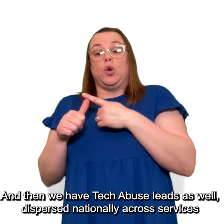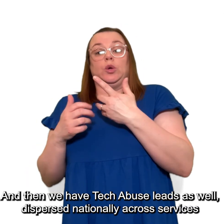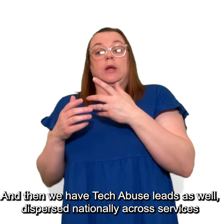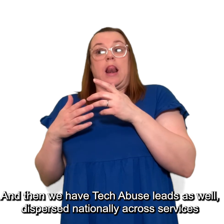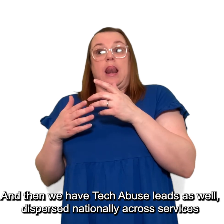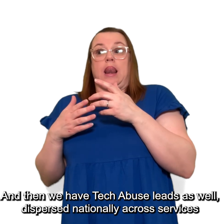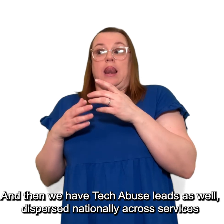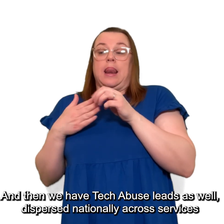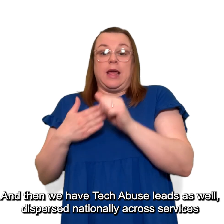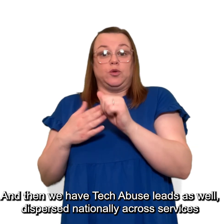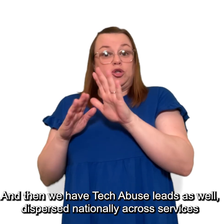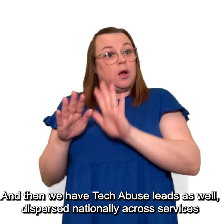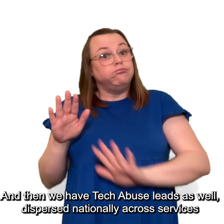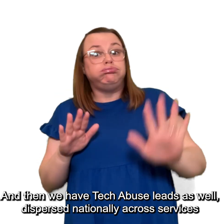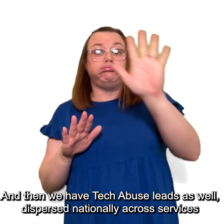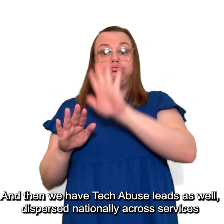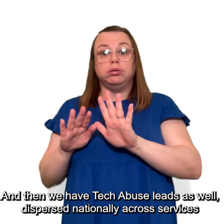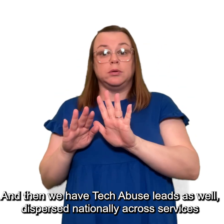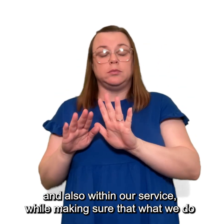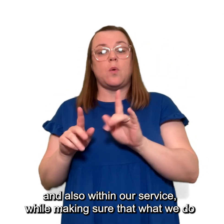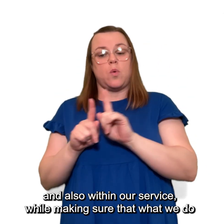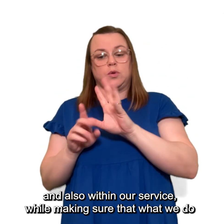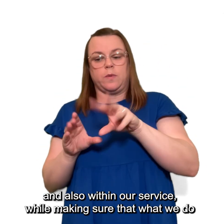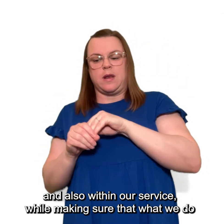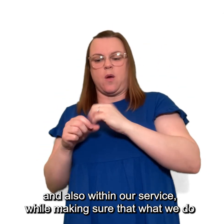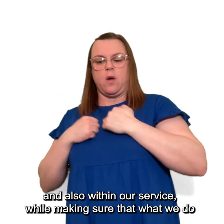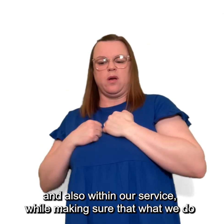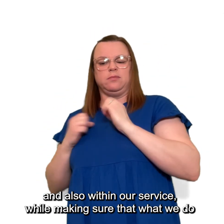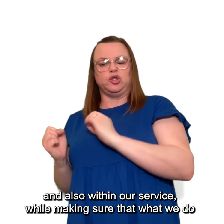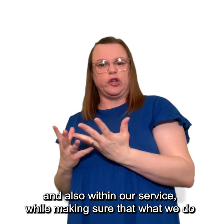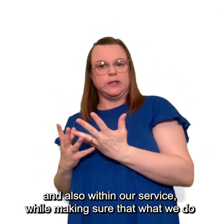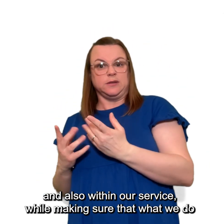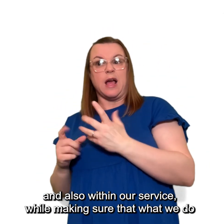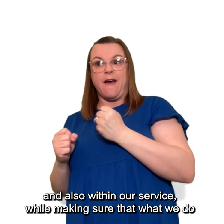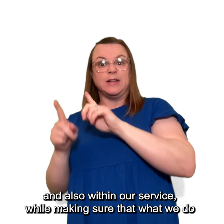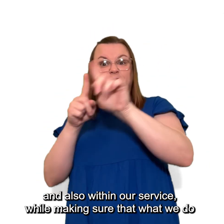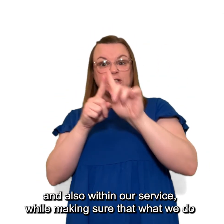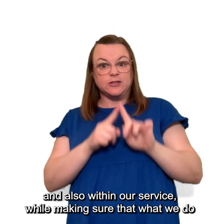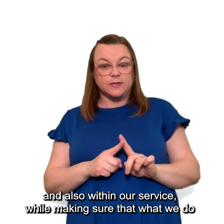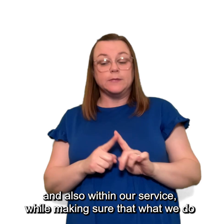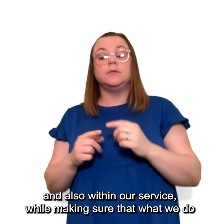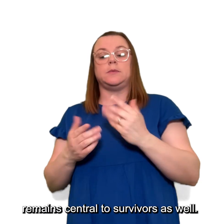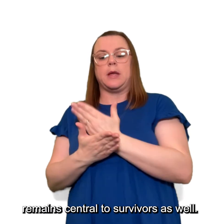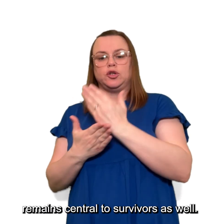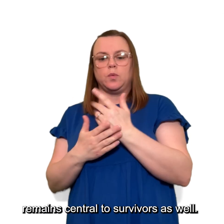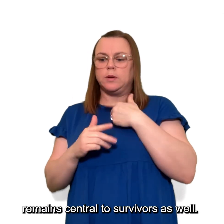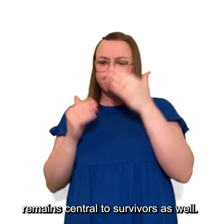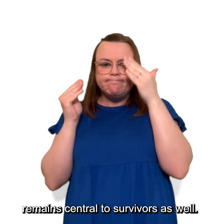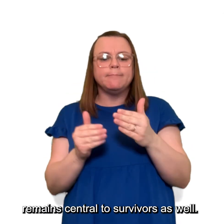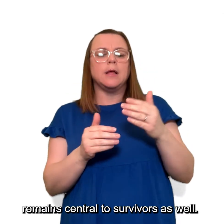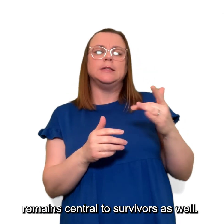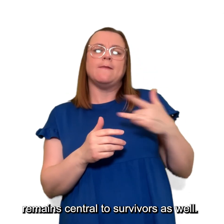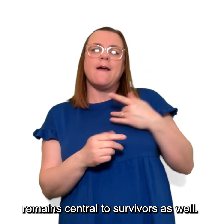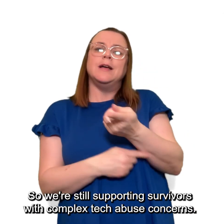as well, dispersed nationally across services and also within our service as well, making sure that what we do remains central